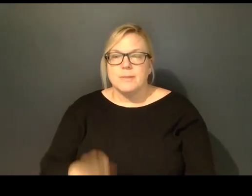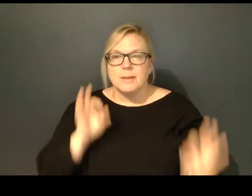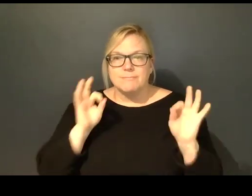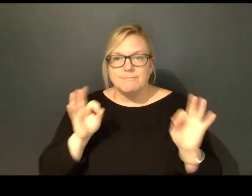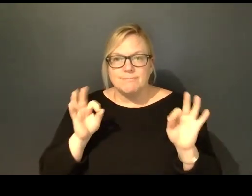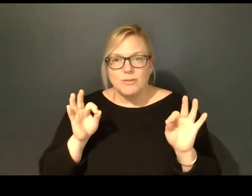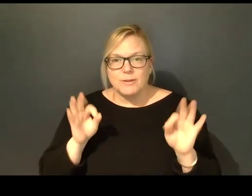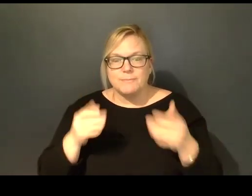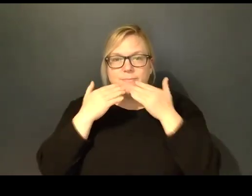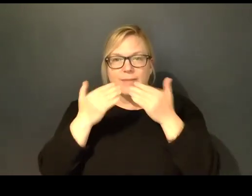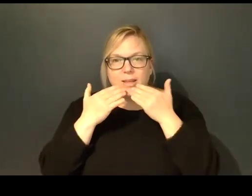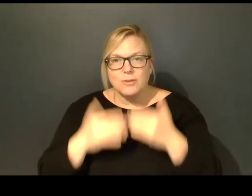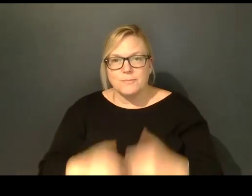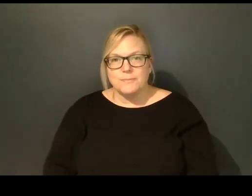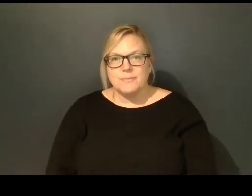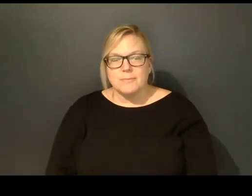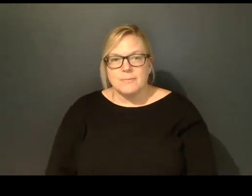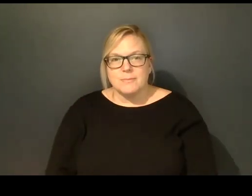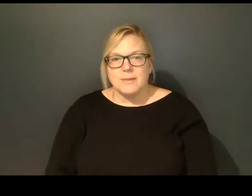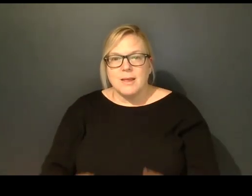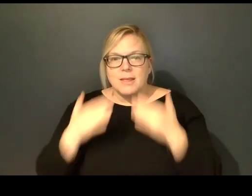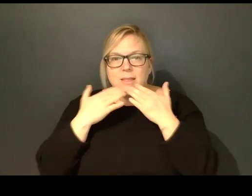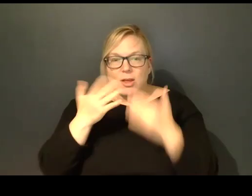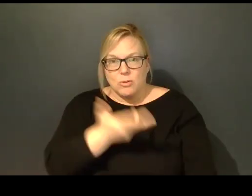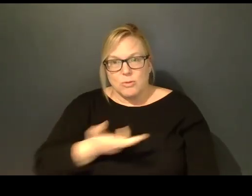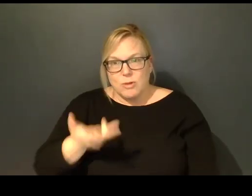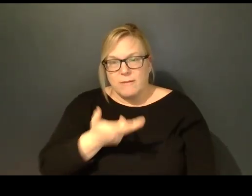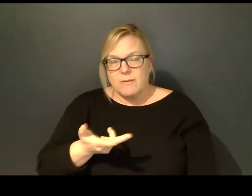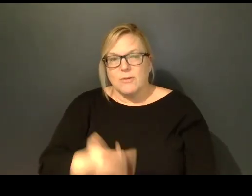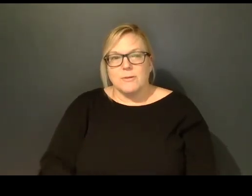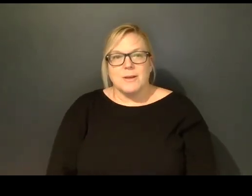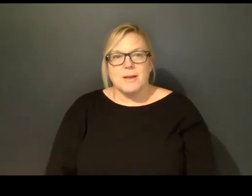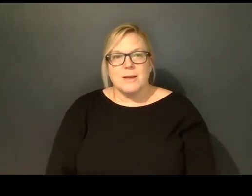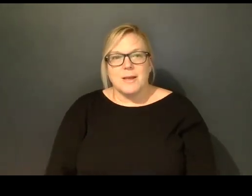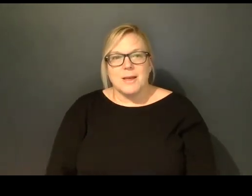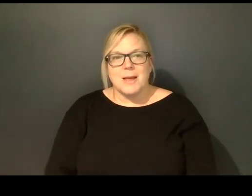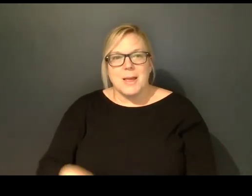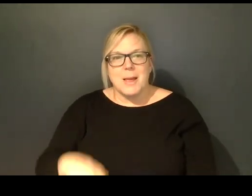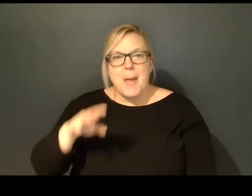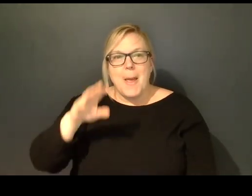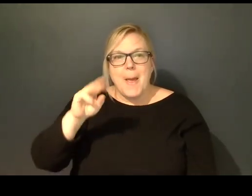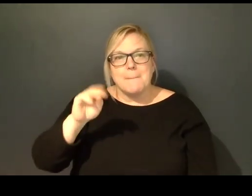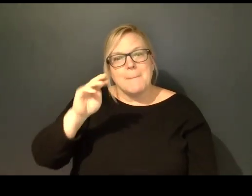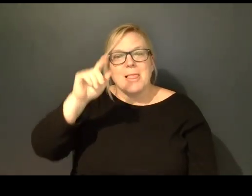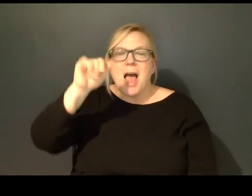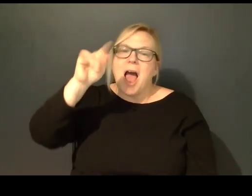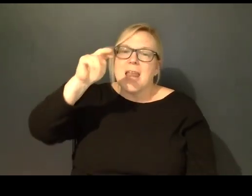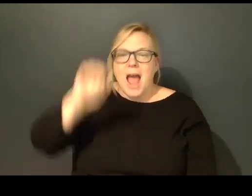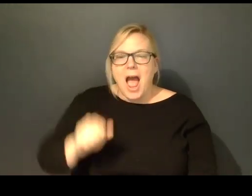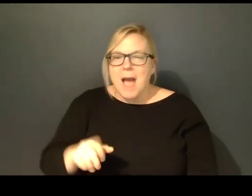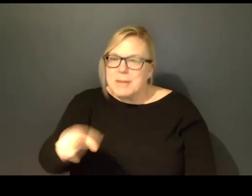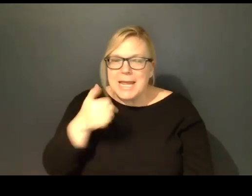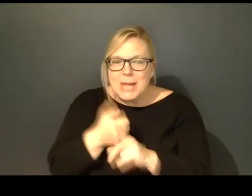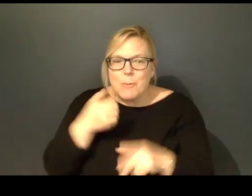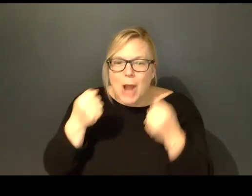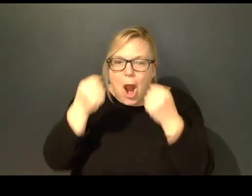Thank you, Franco. Thank you, Blake. Thank you, Milana. And thank you as well. Milena! Jeff, I'm gonna run you over! No, I'm pretty sure I